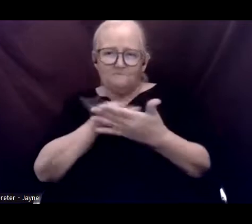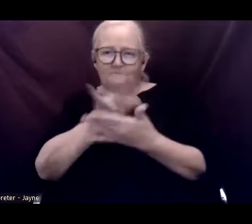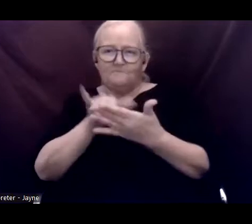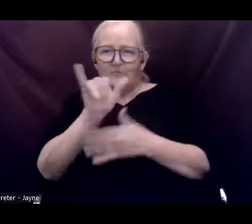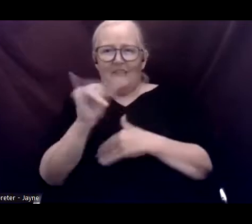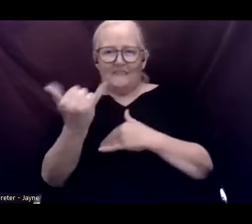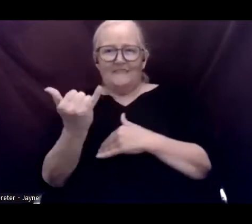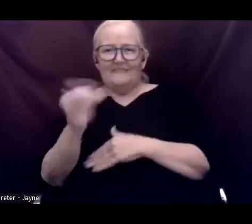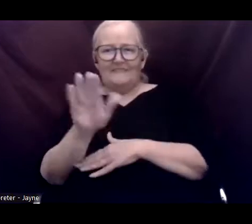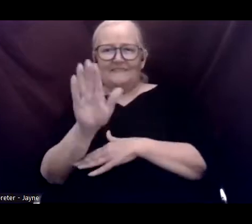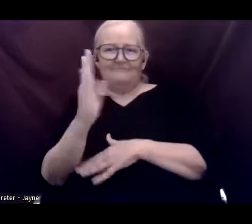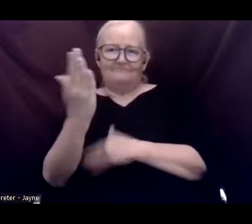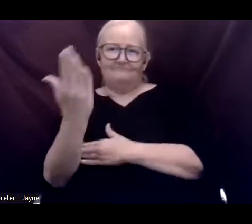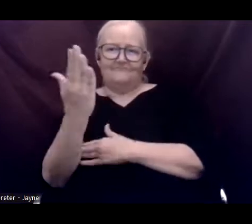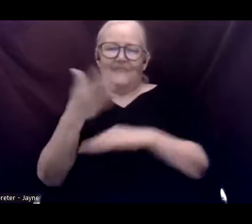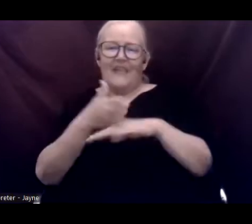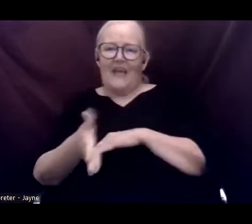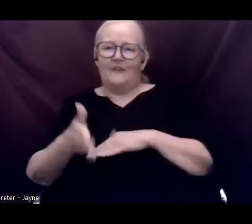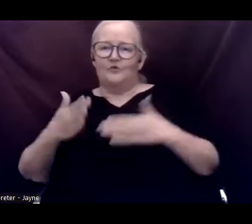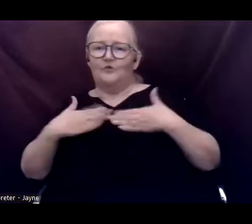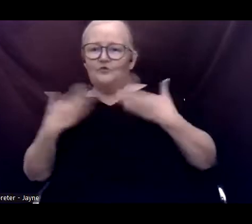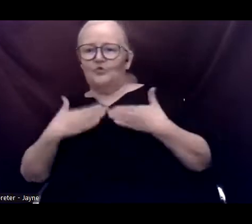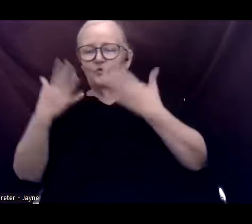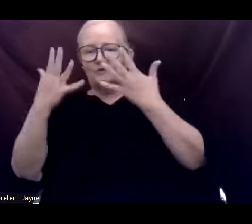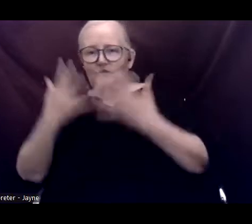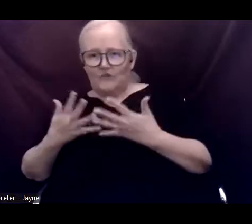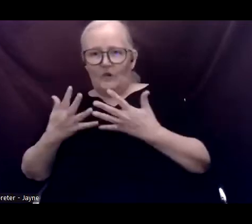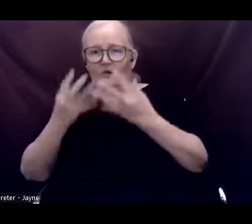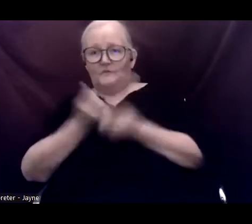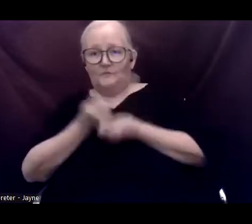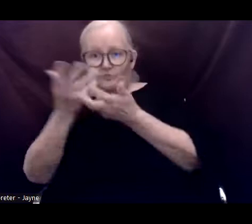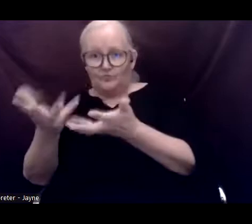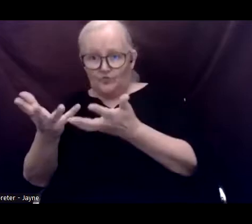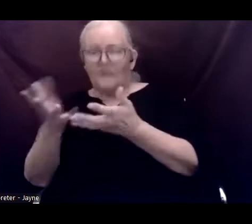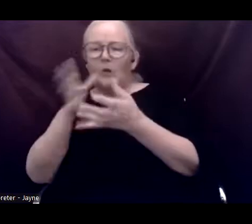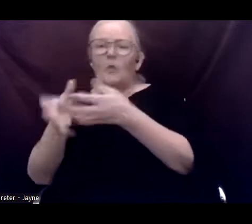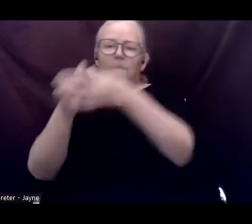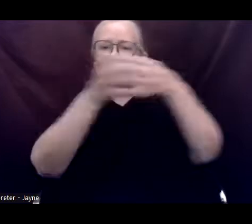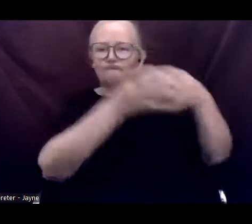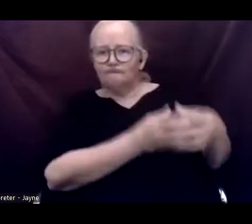downstairs following our joys and concerns later in the service this morning.